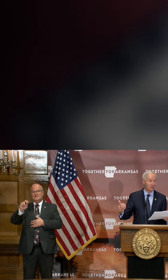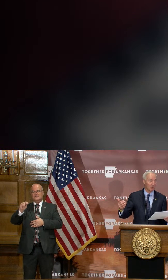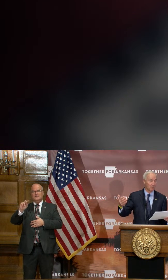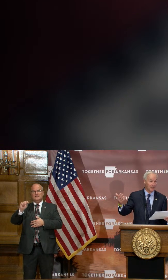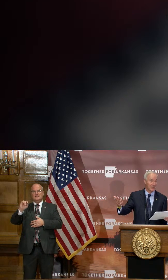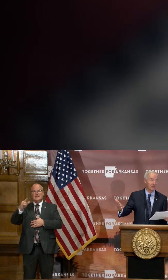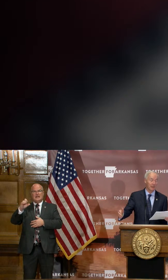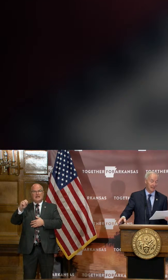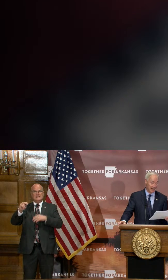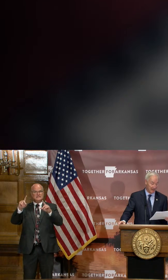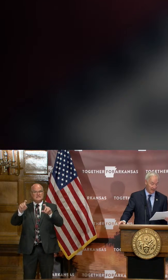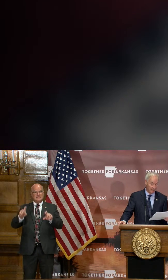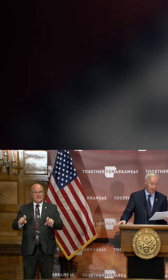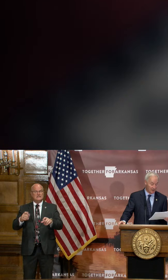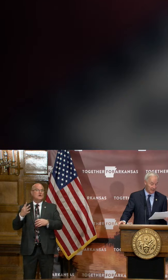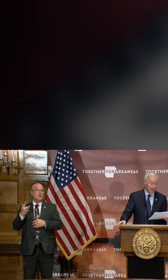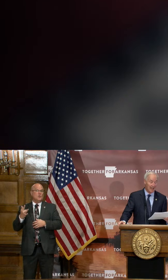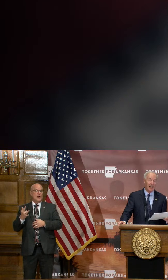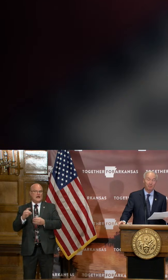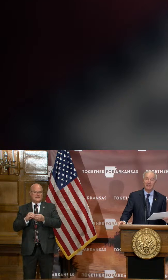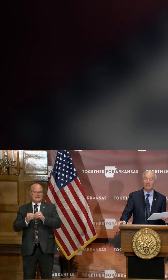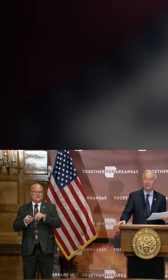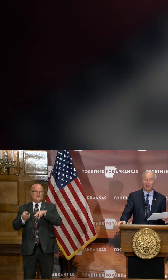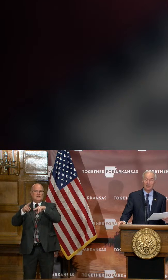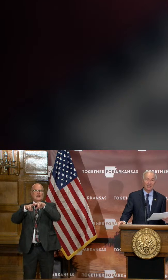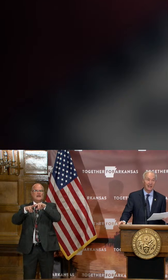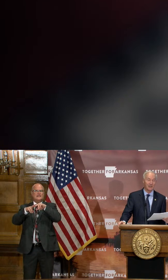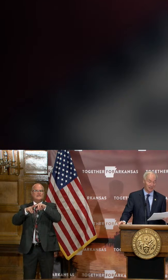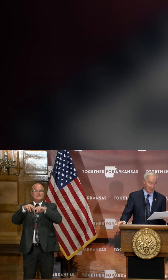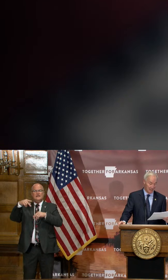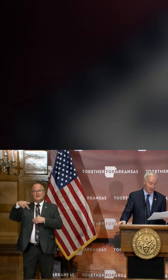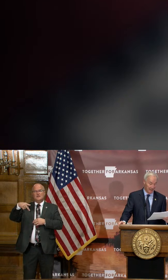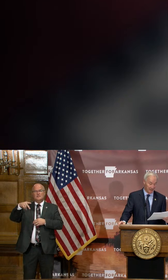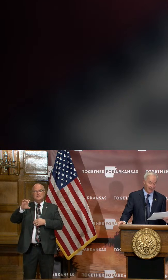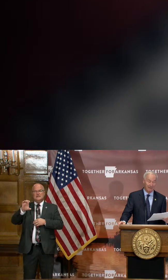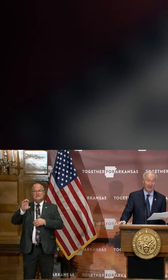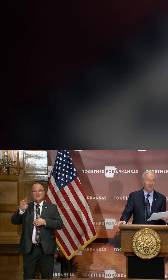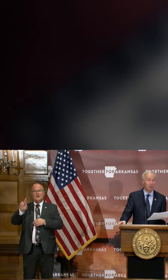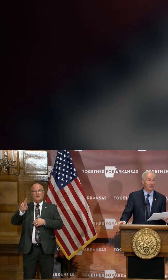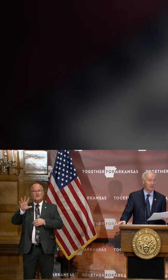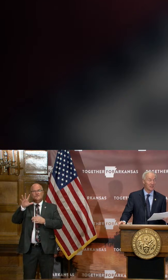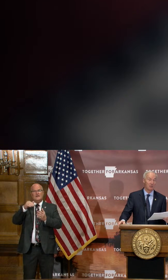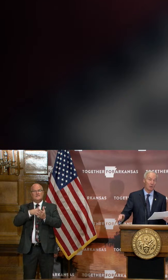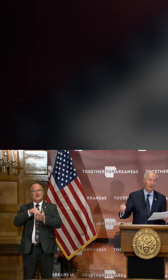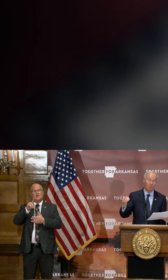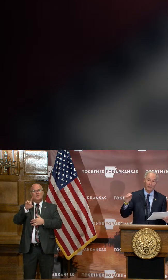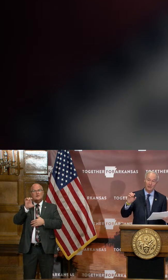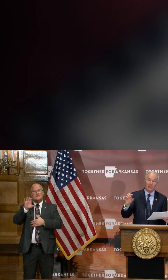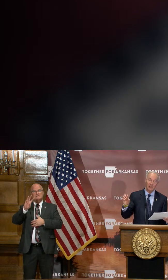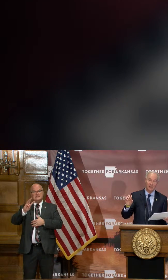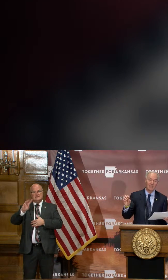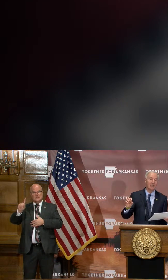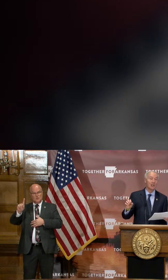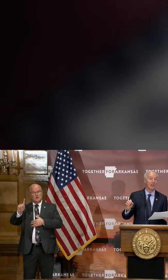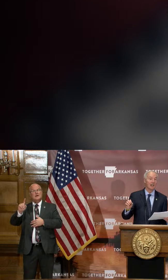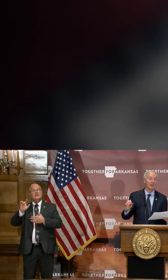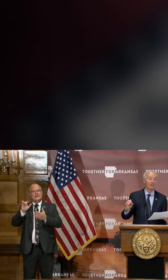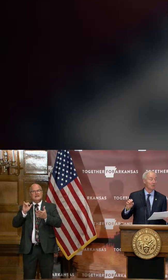tests, which is one of the reasons we had higher numbers. Our PCR test is 5,161, which